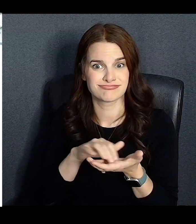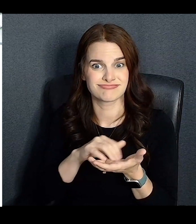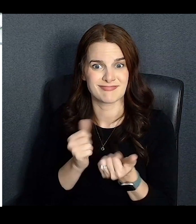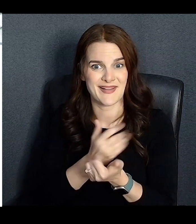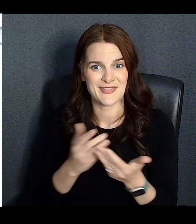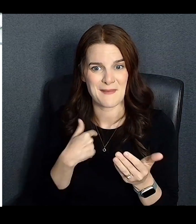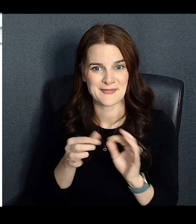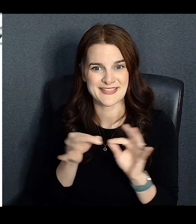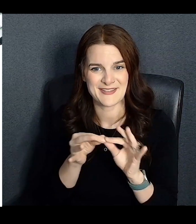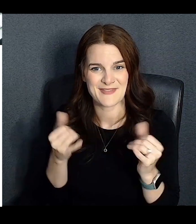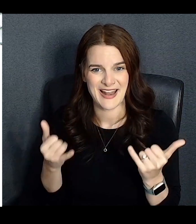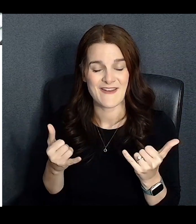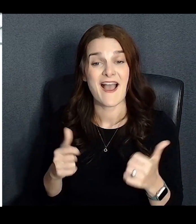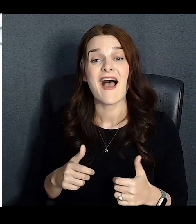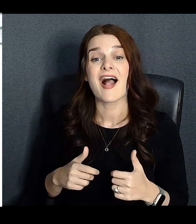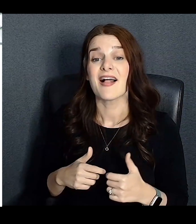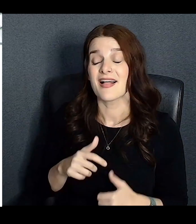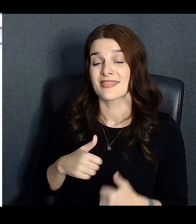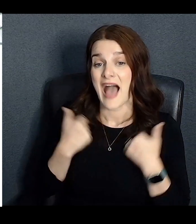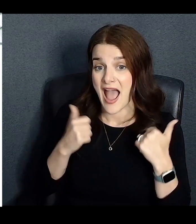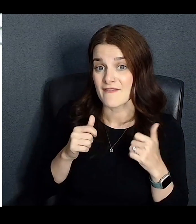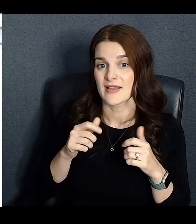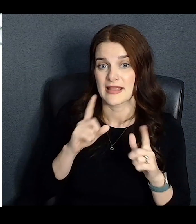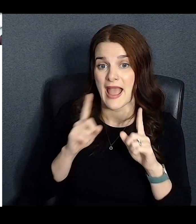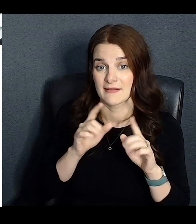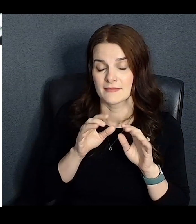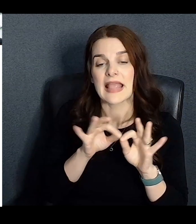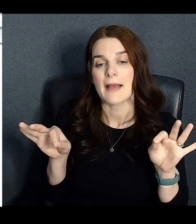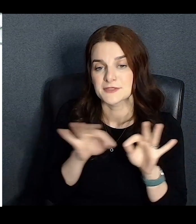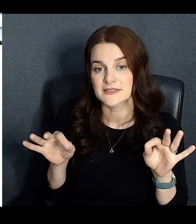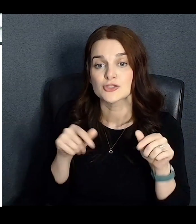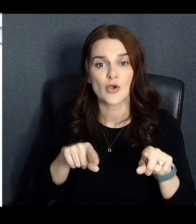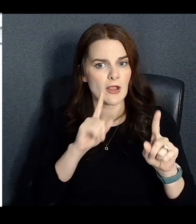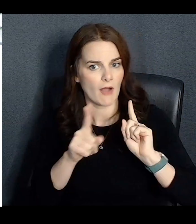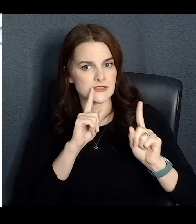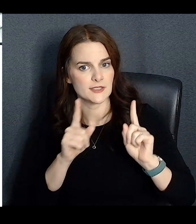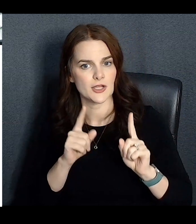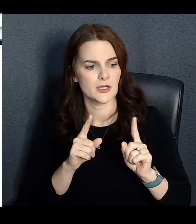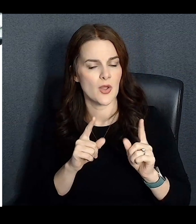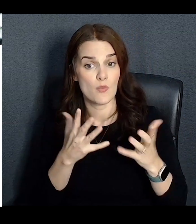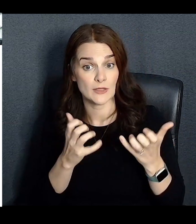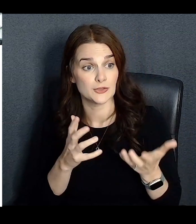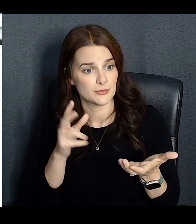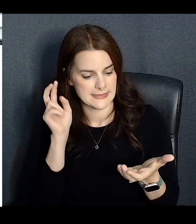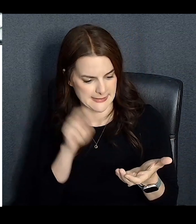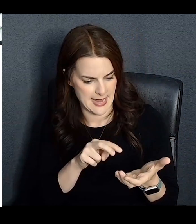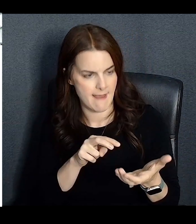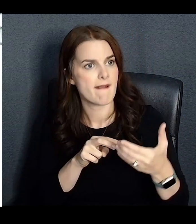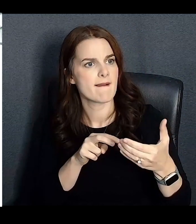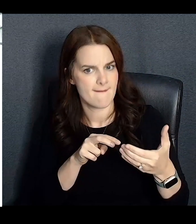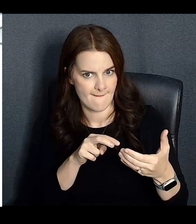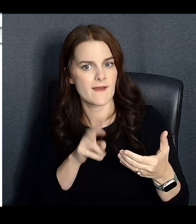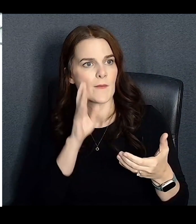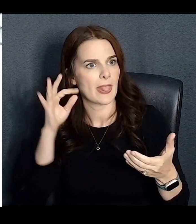that I'm saying right now. So live captions, it's a tool that can be used during a conversation if you want to see some captions